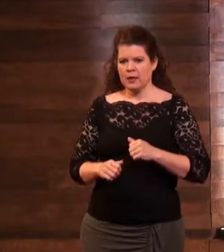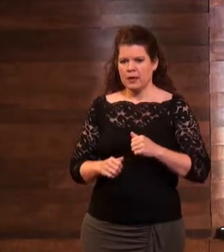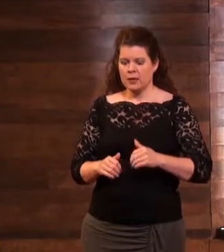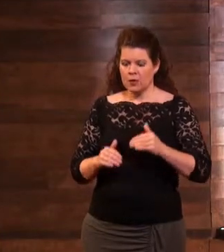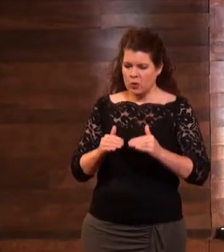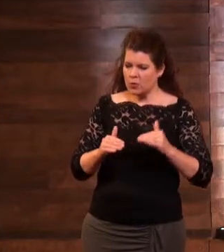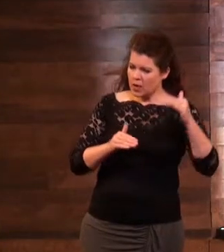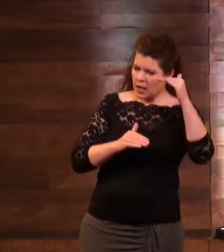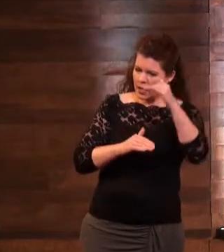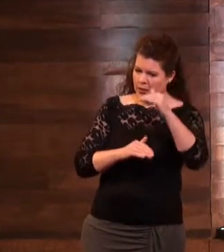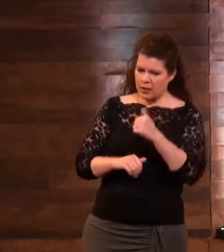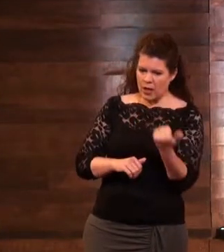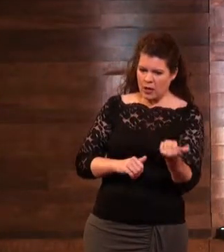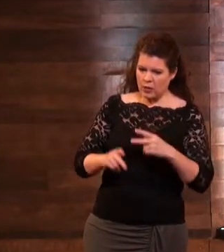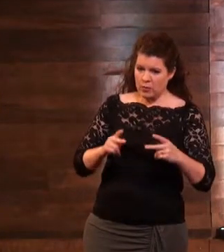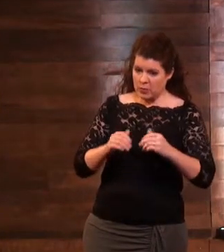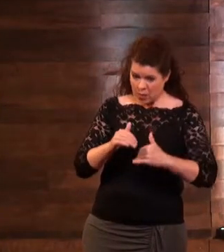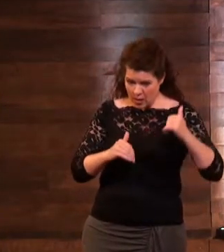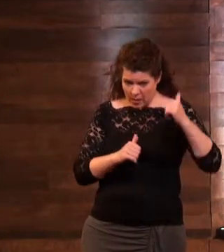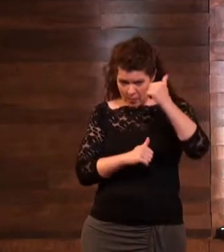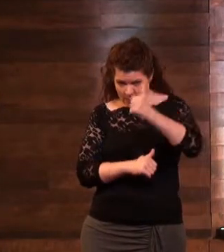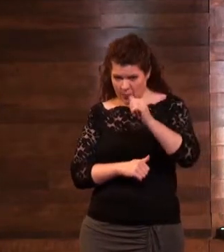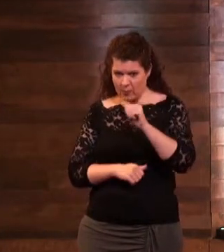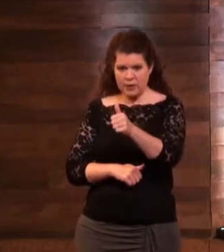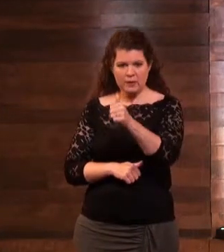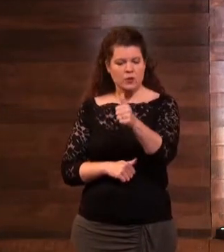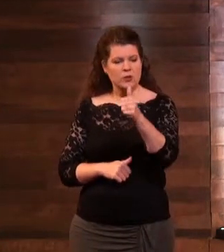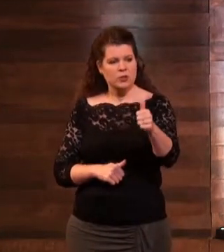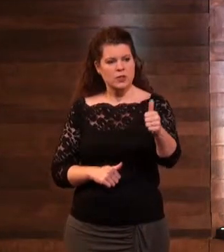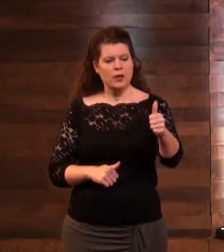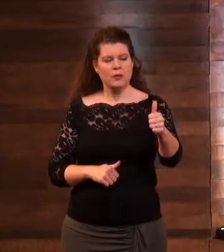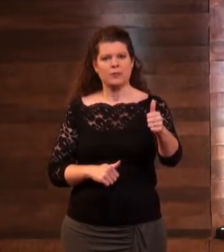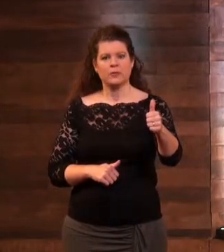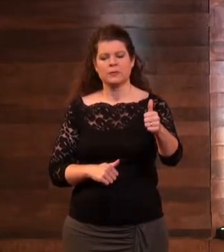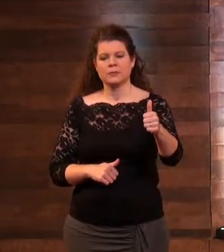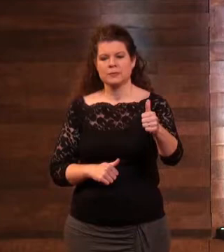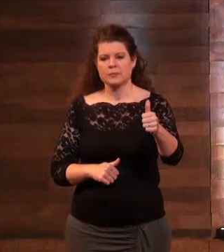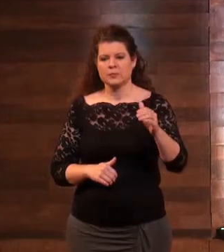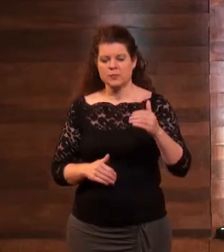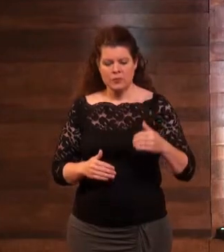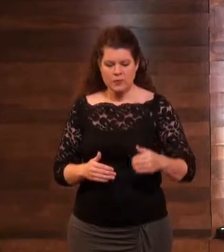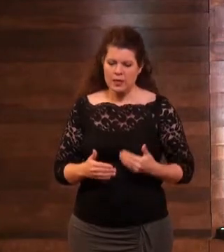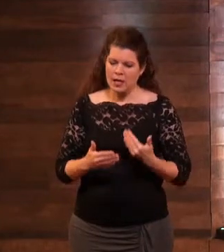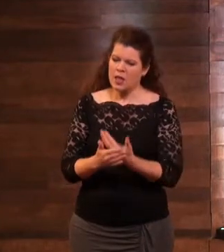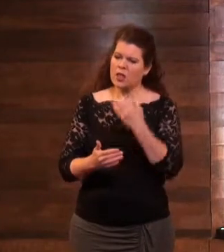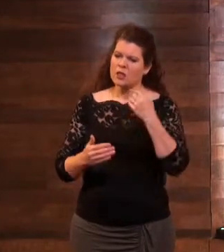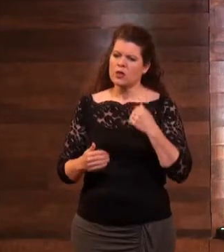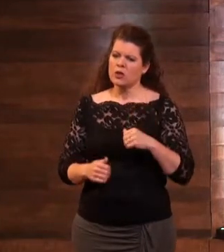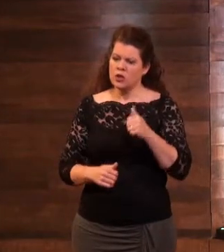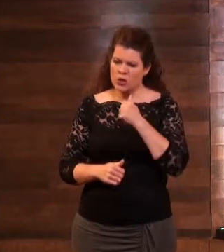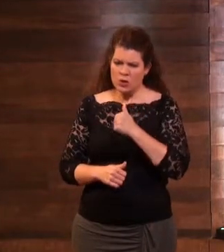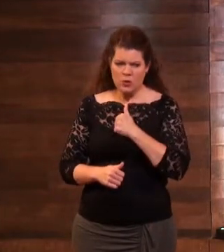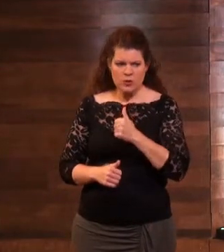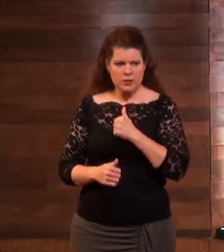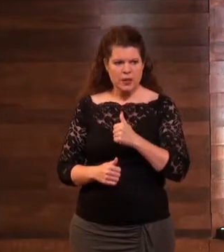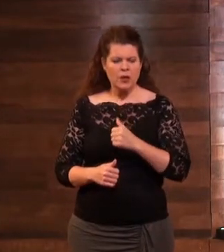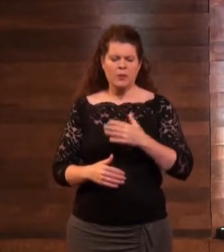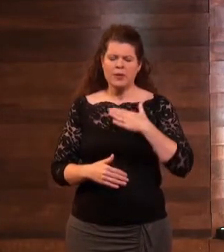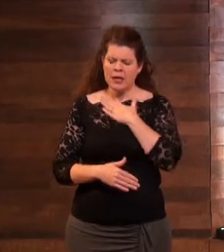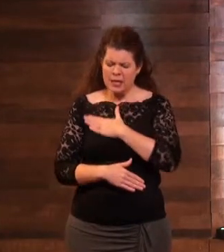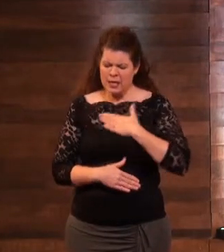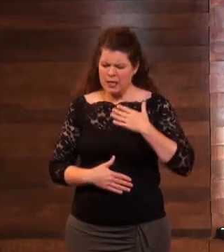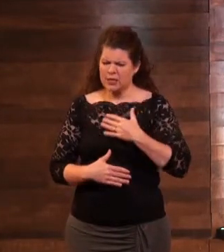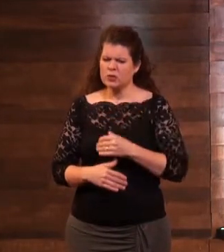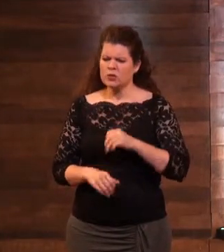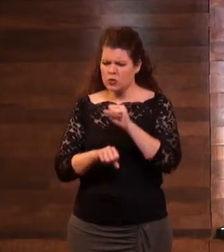you work. The new self you're being changed into is someone who likes to work and takes pride in doing a good